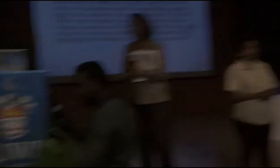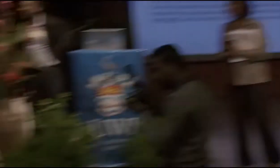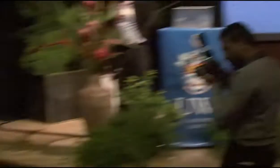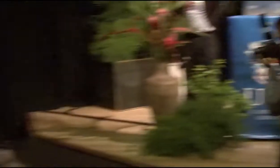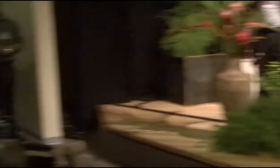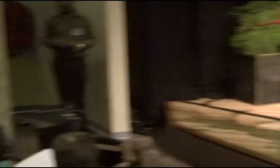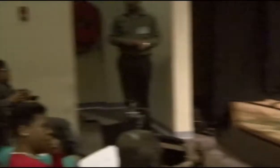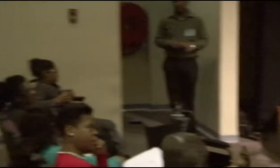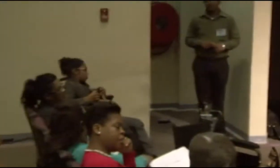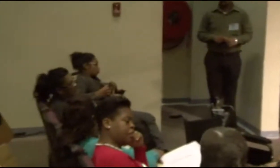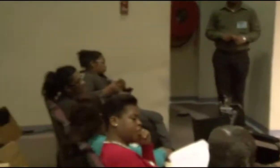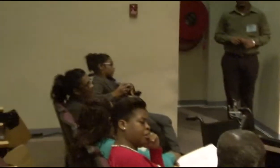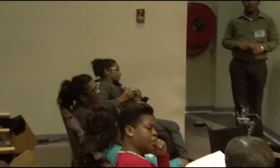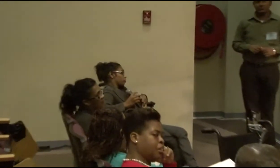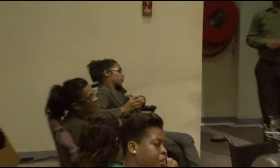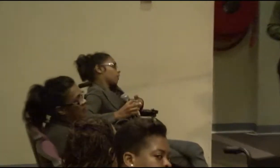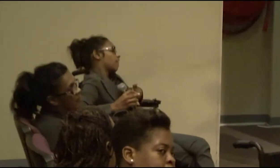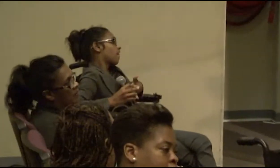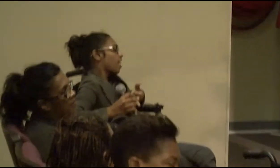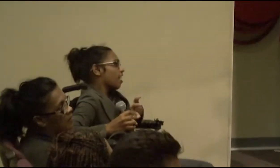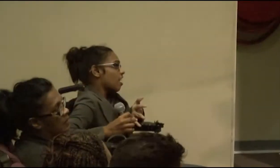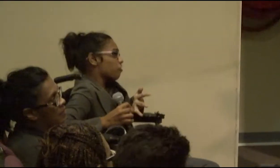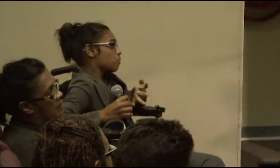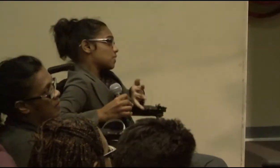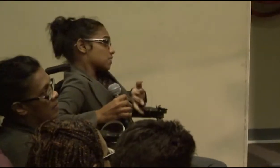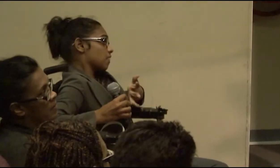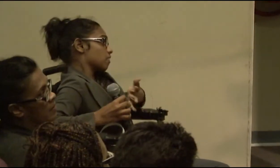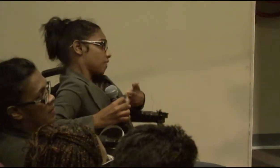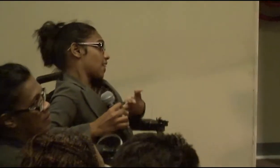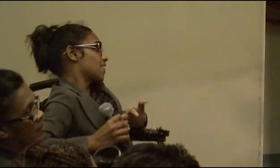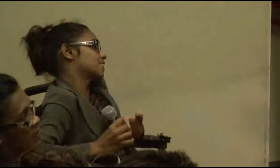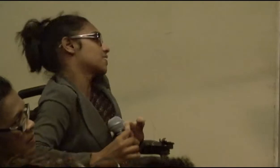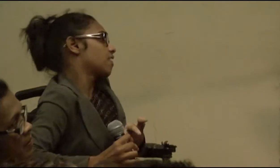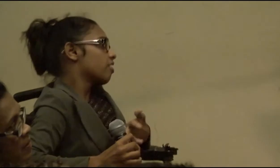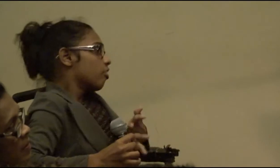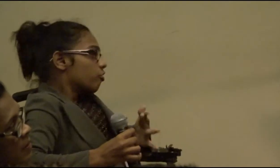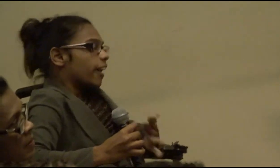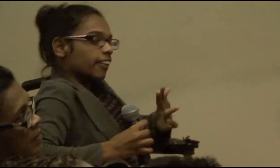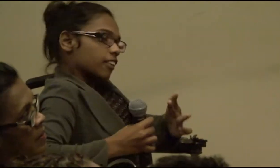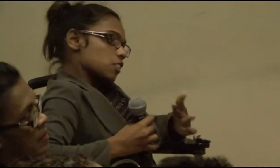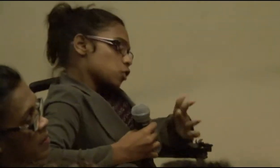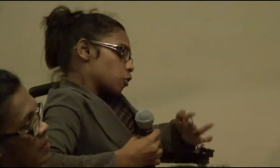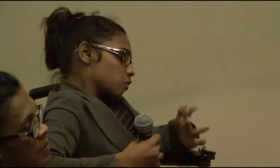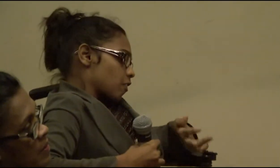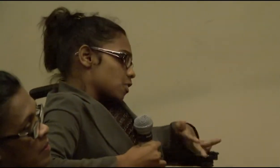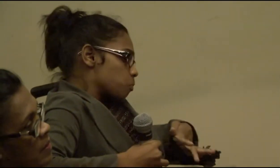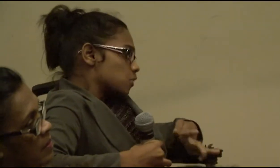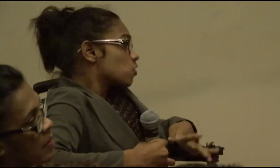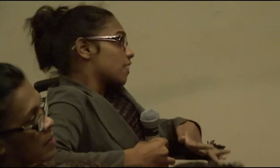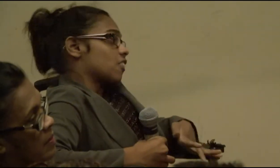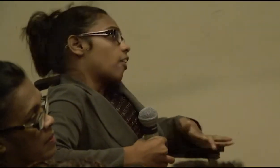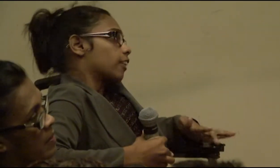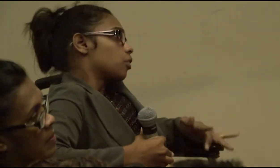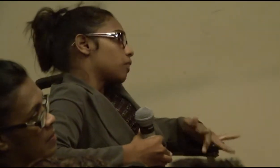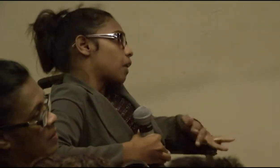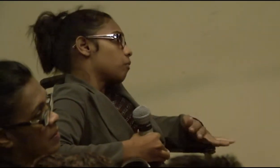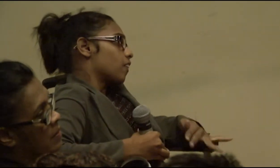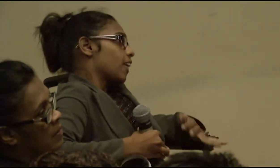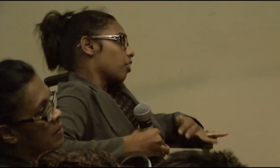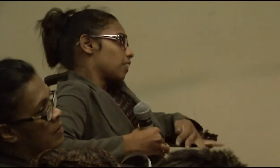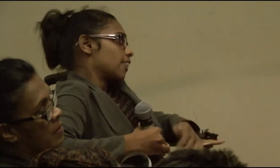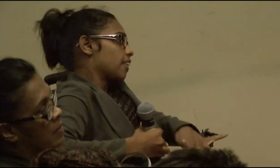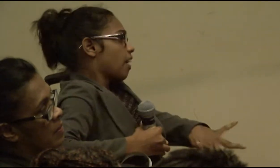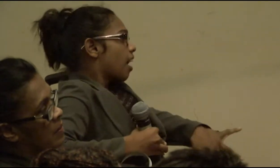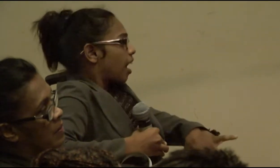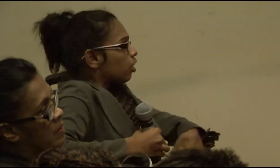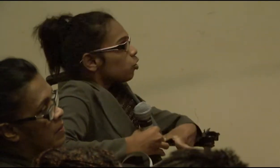You said that any normal individual can have a mental illness, right? So, suppose you interacting with them